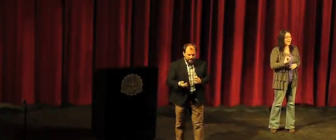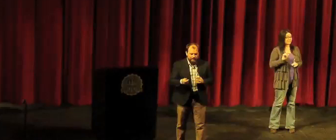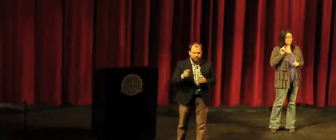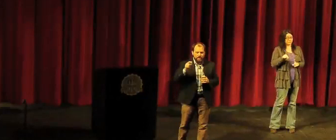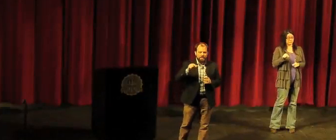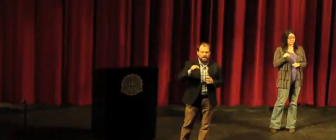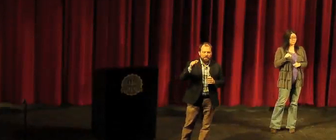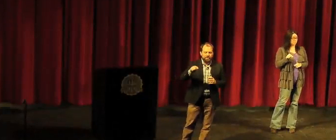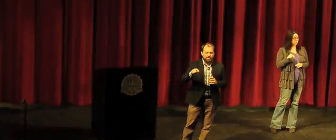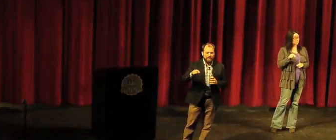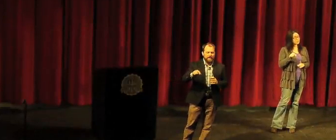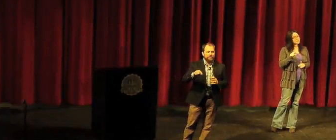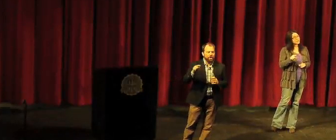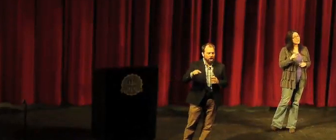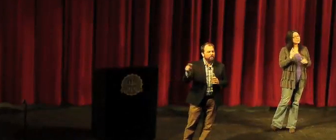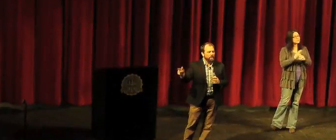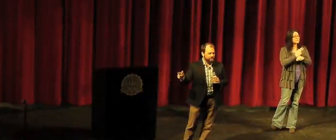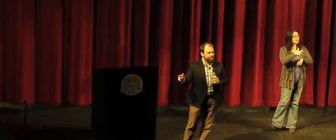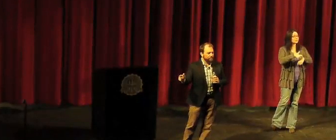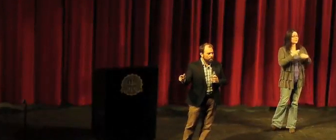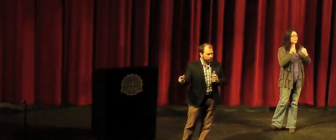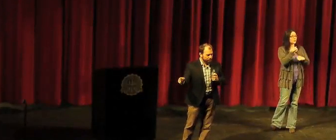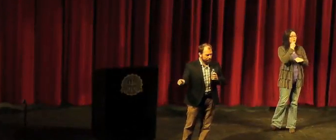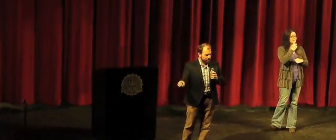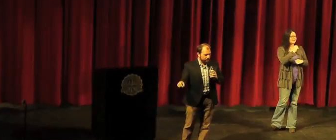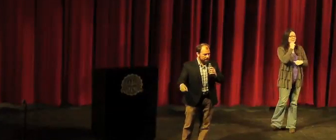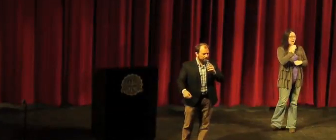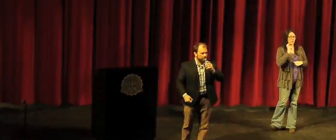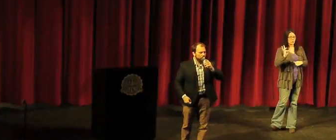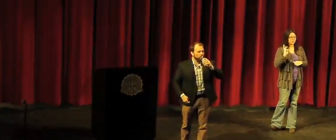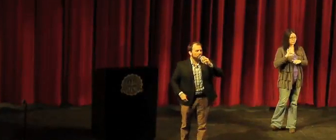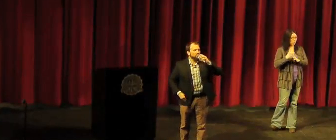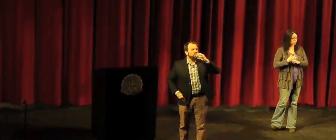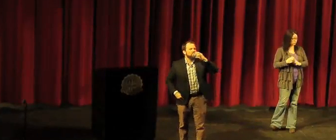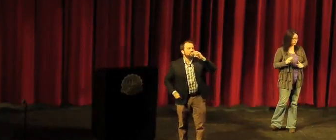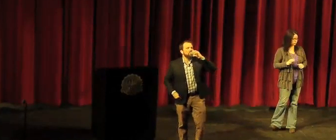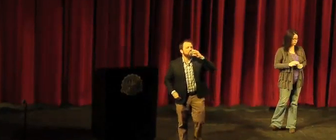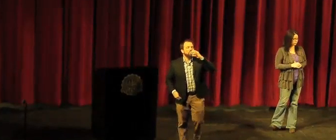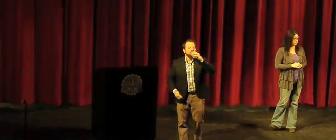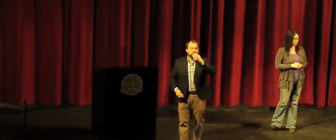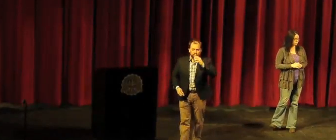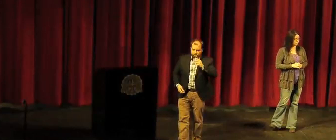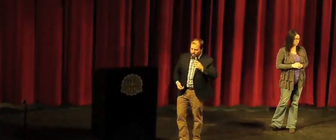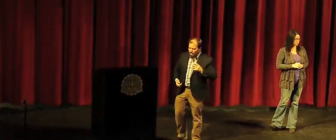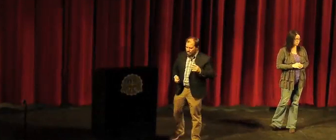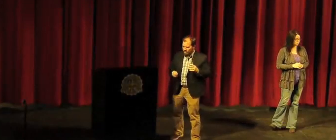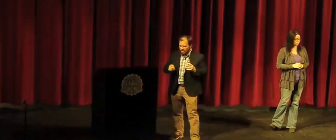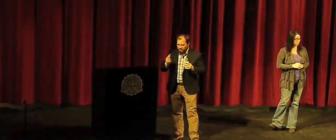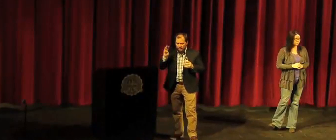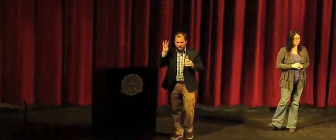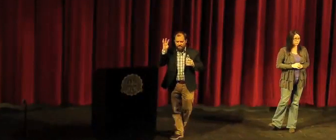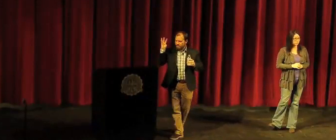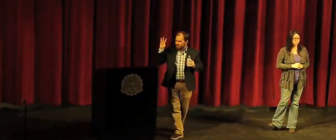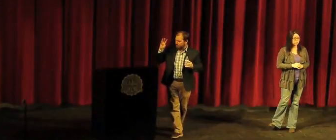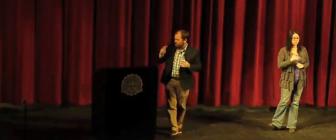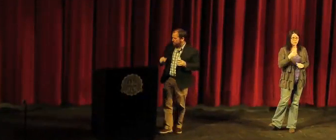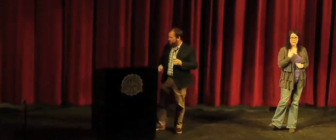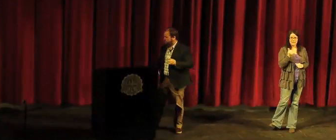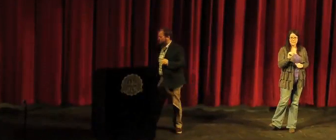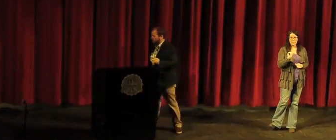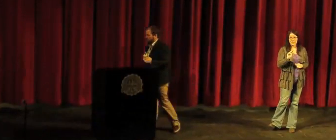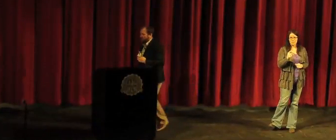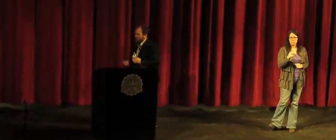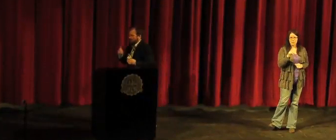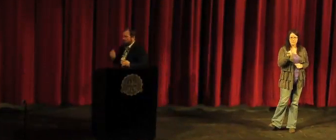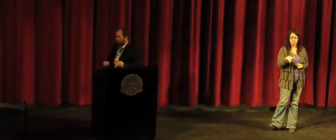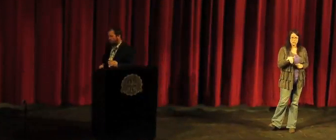spent his time trying to understand non-Western cultures, okay? You have an anthropology major here at